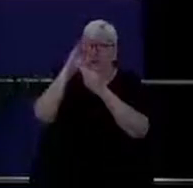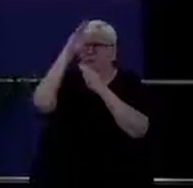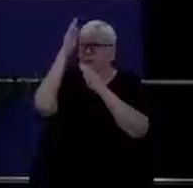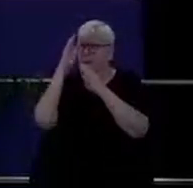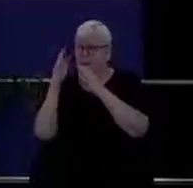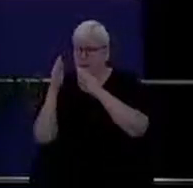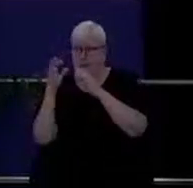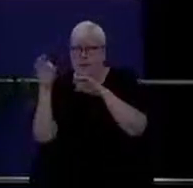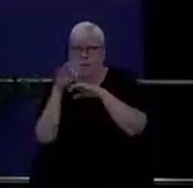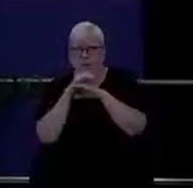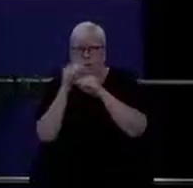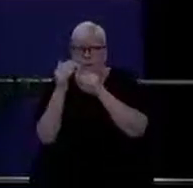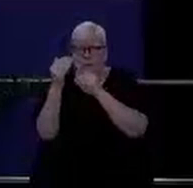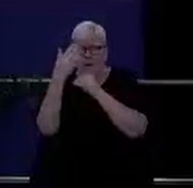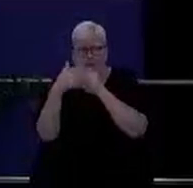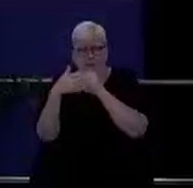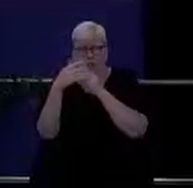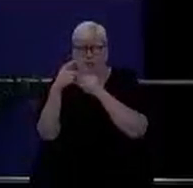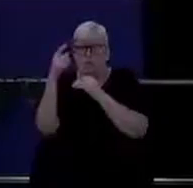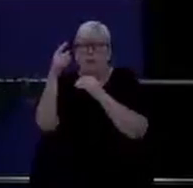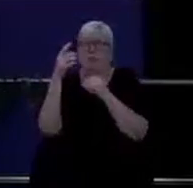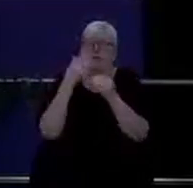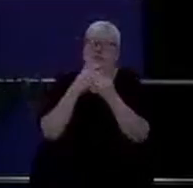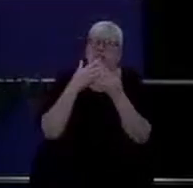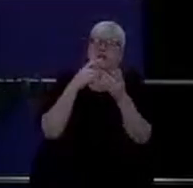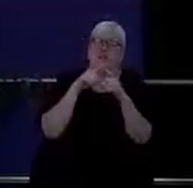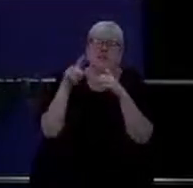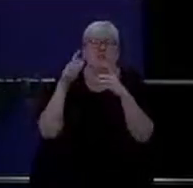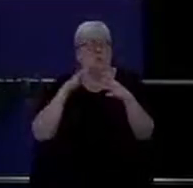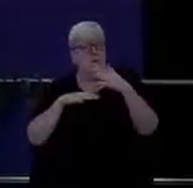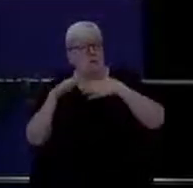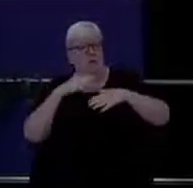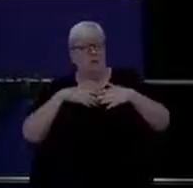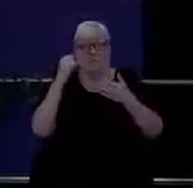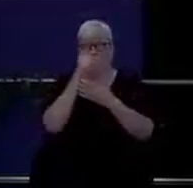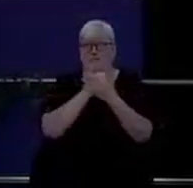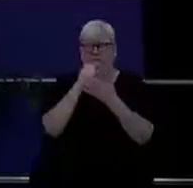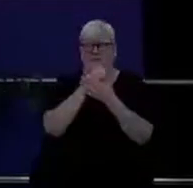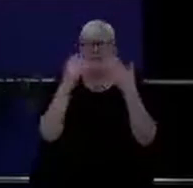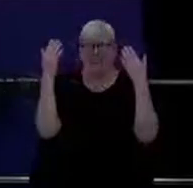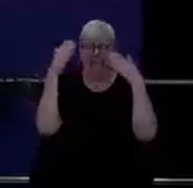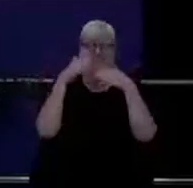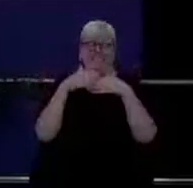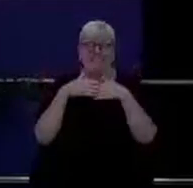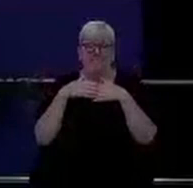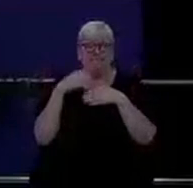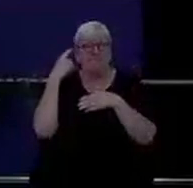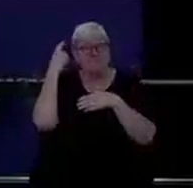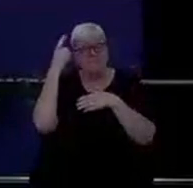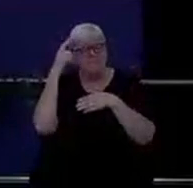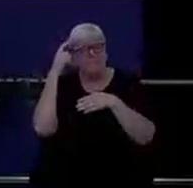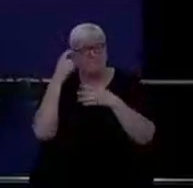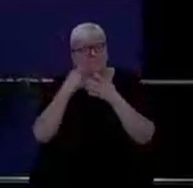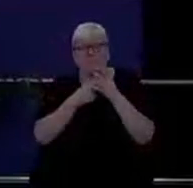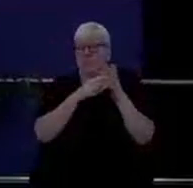blue. He contorts to put himself back together again after a rough night. I wonder where ravens go